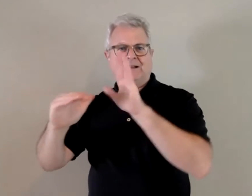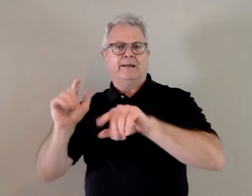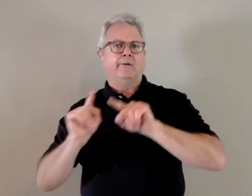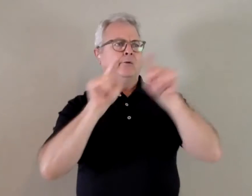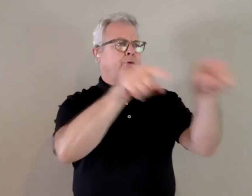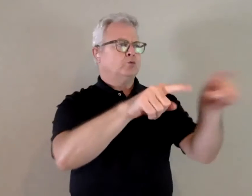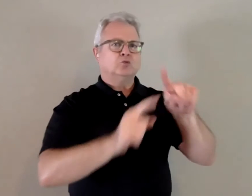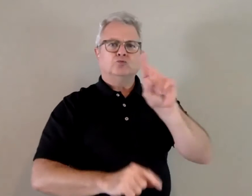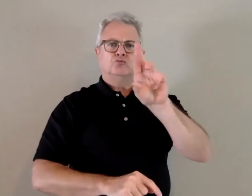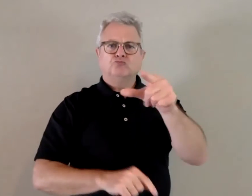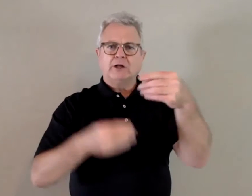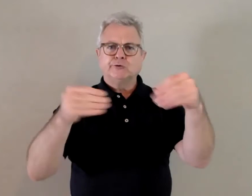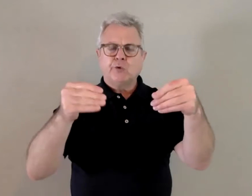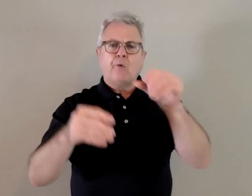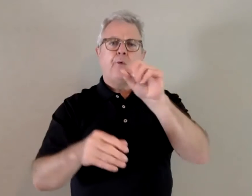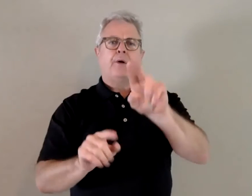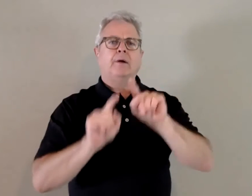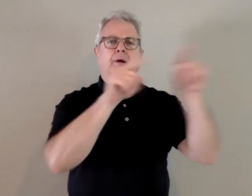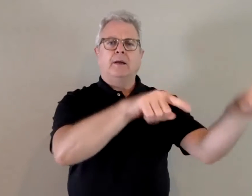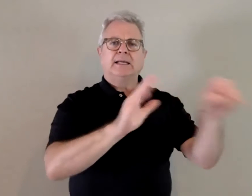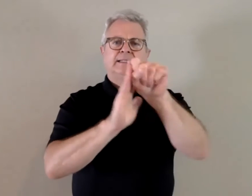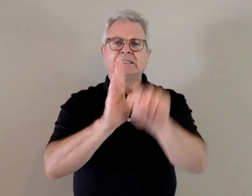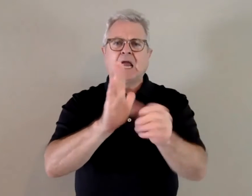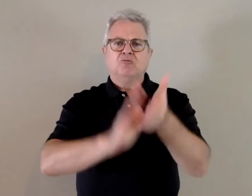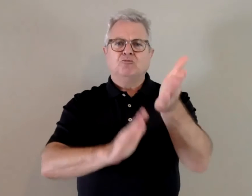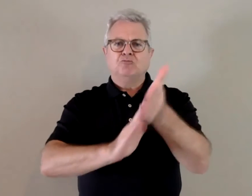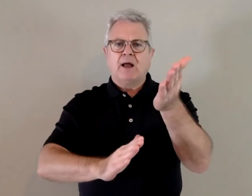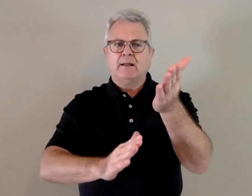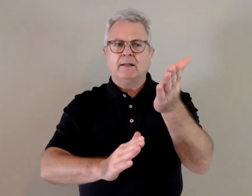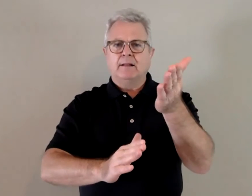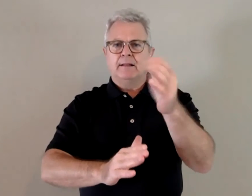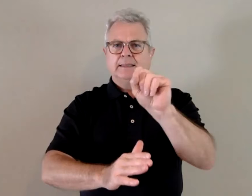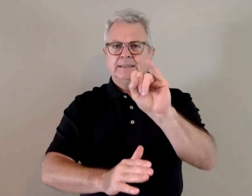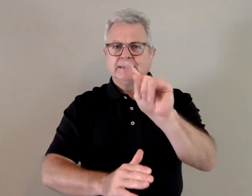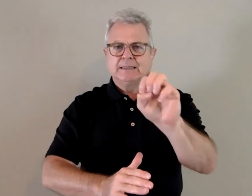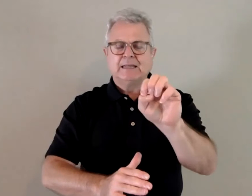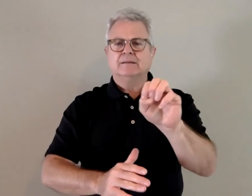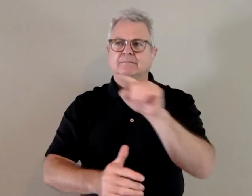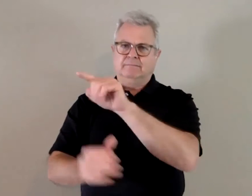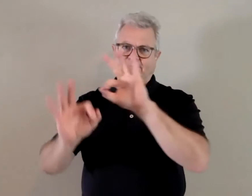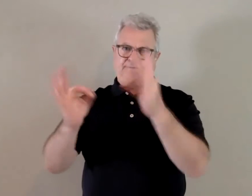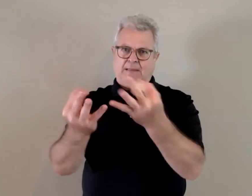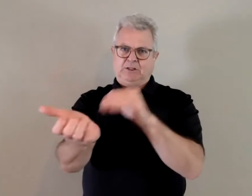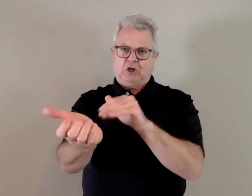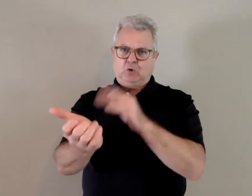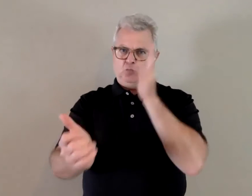the parents have an already built trust with their doctor rather than going to a state-run facility or